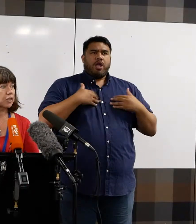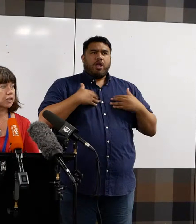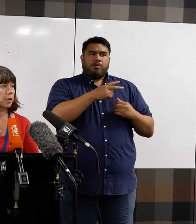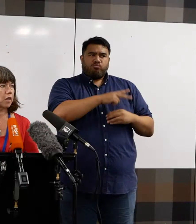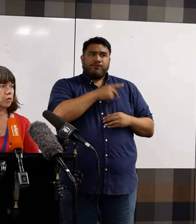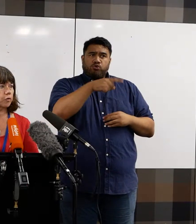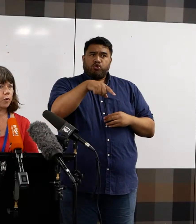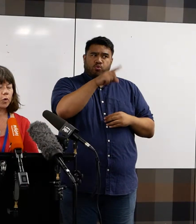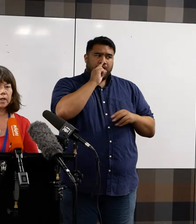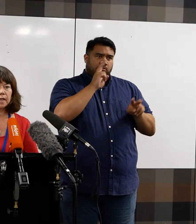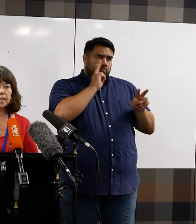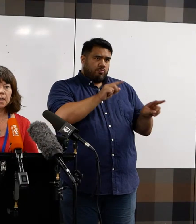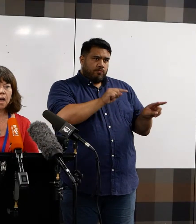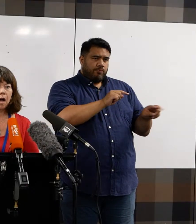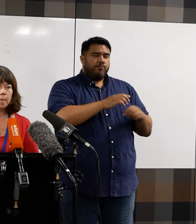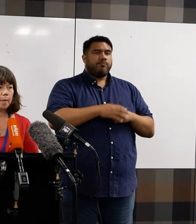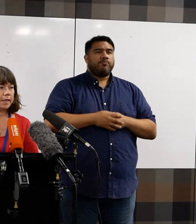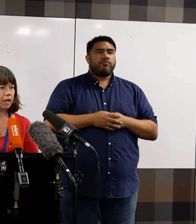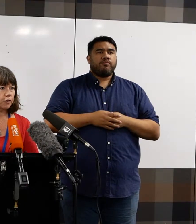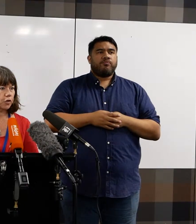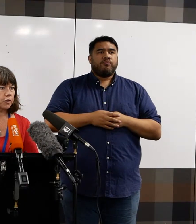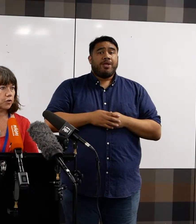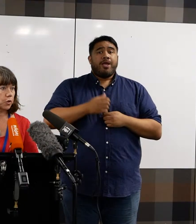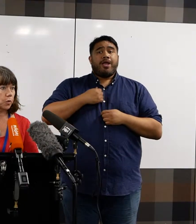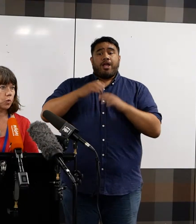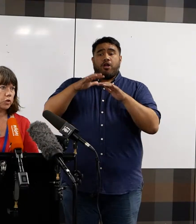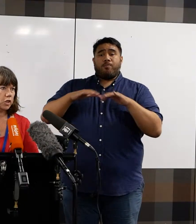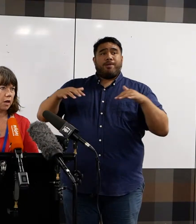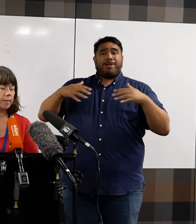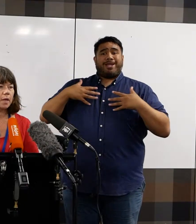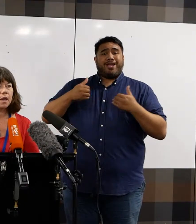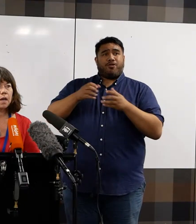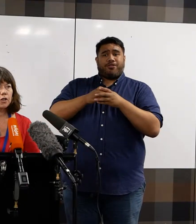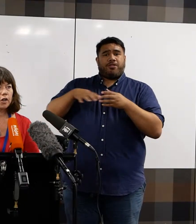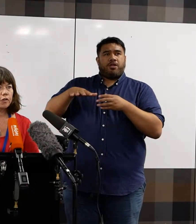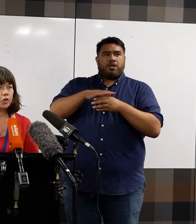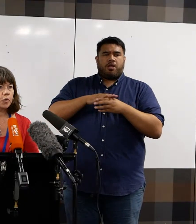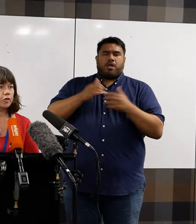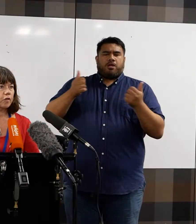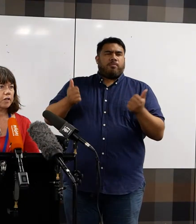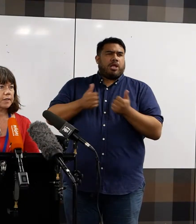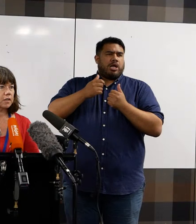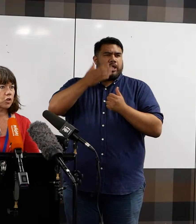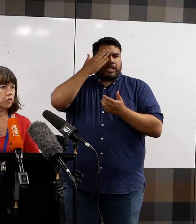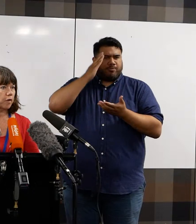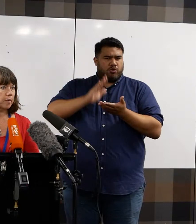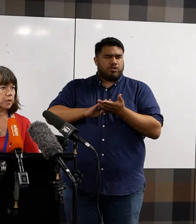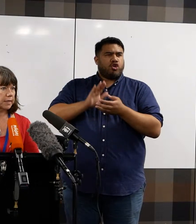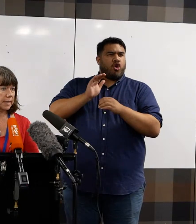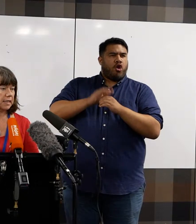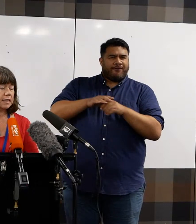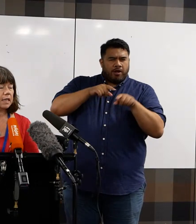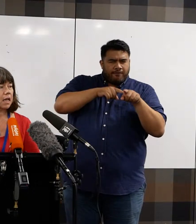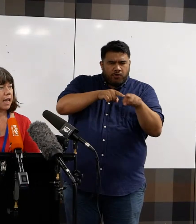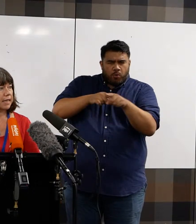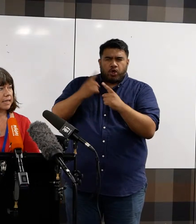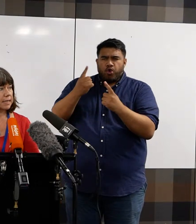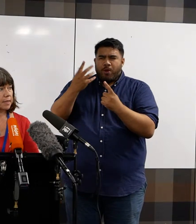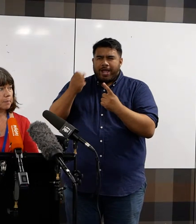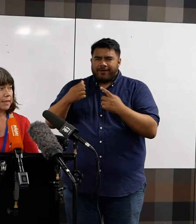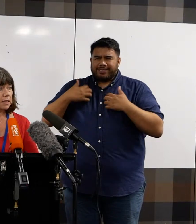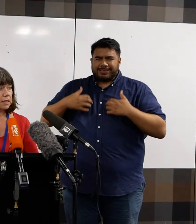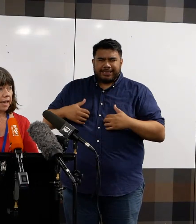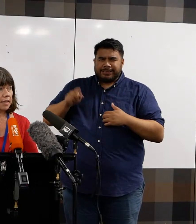is a standard part of work that our public health units do all the time. Now that coronavirus is a notifiable disease,